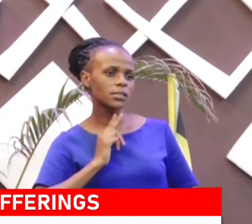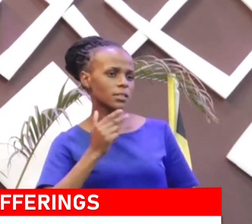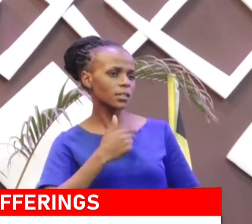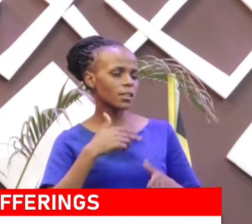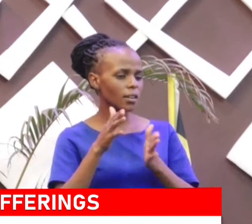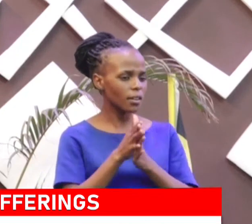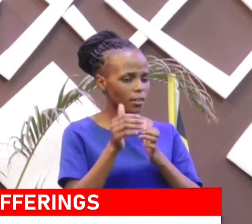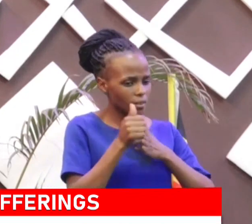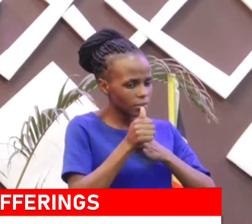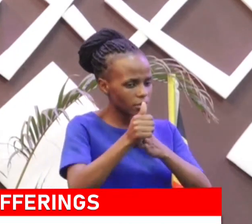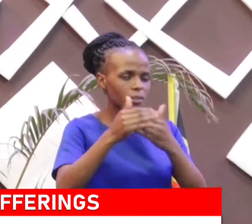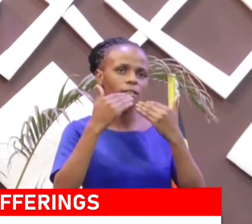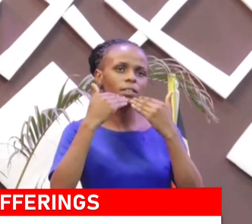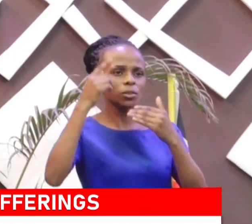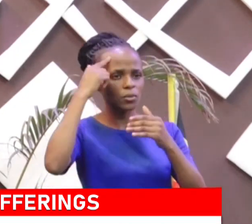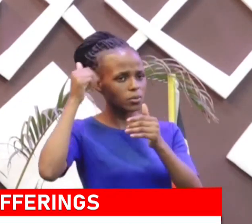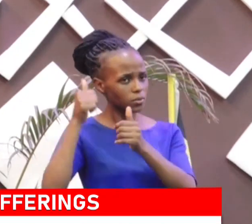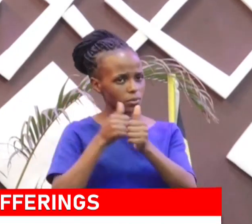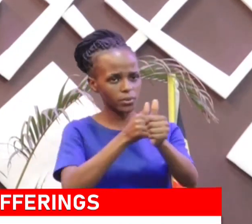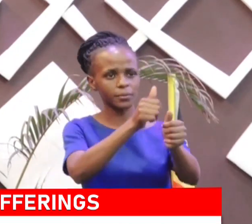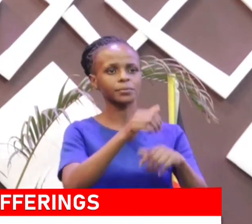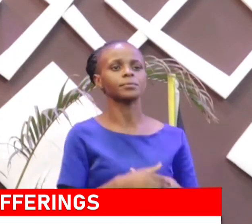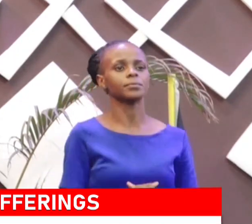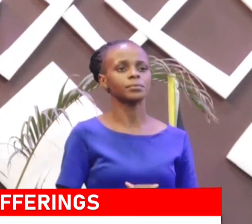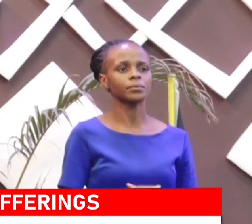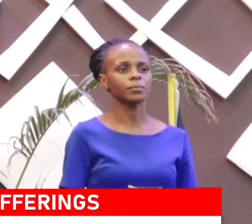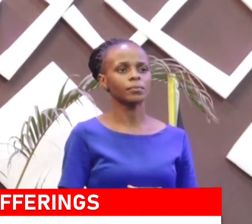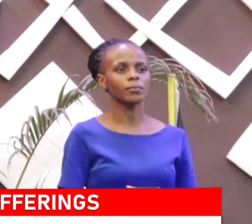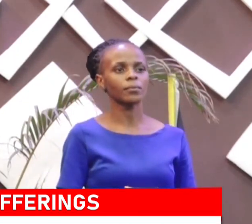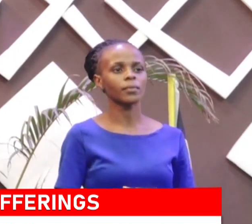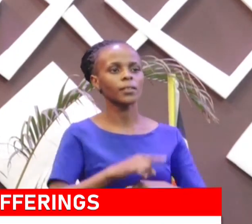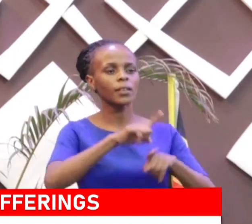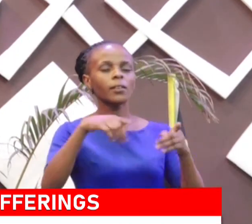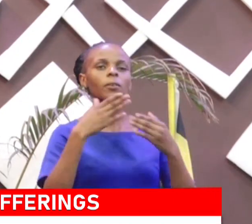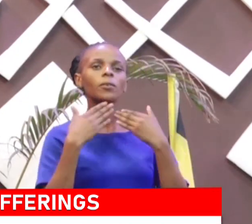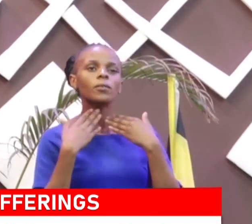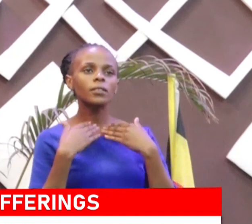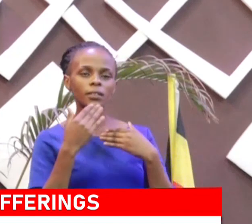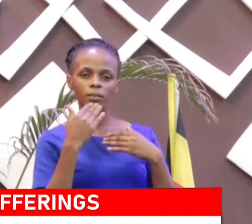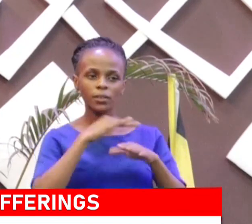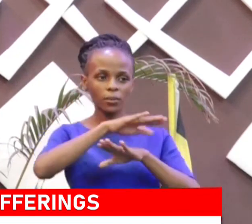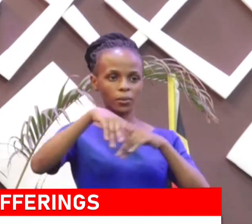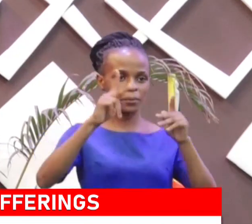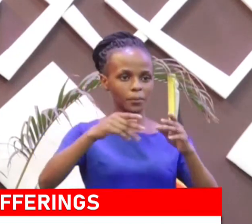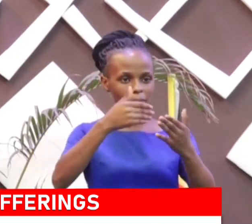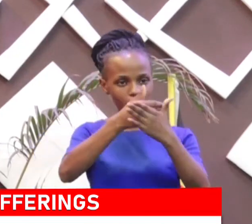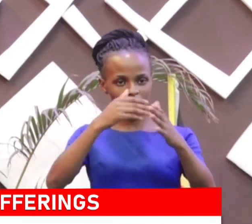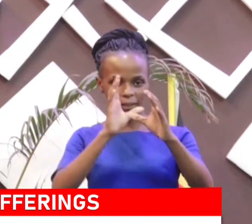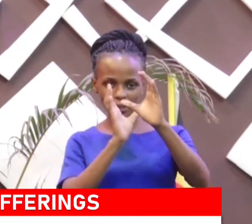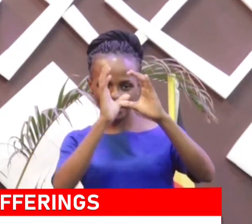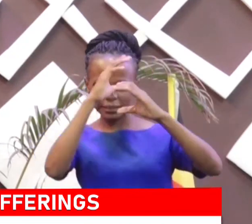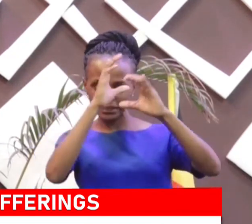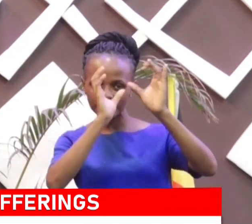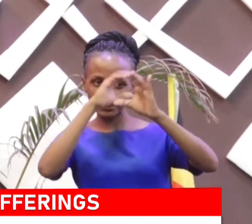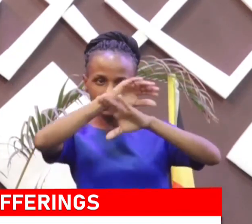thank all of you that are watching us and listening to us. Thank you for following us. Twagala okwebaza nnyo abadde mabega wa kamera bonna. We